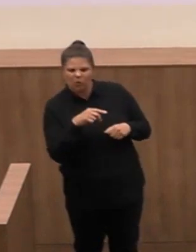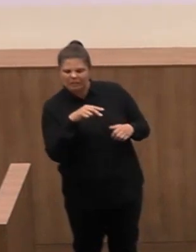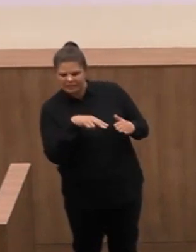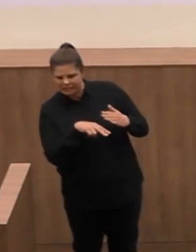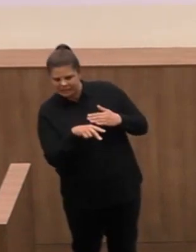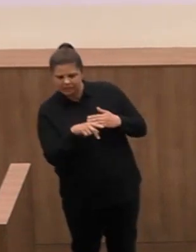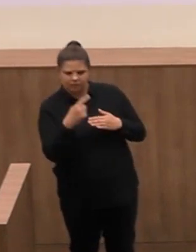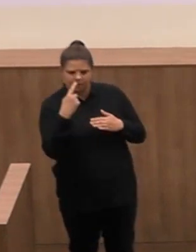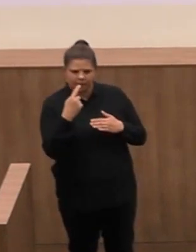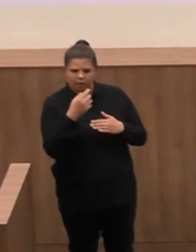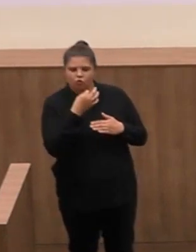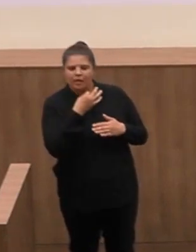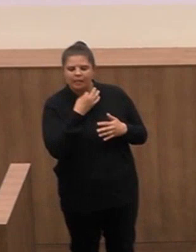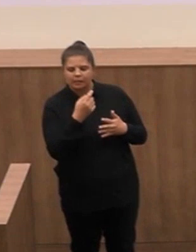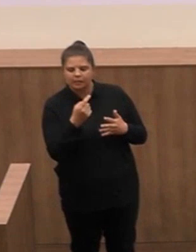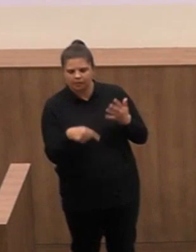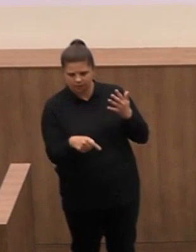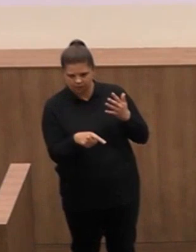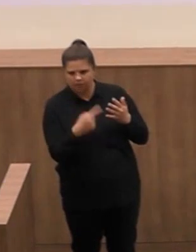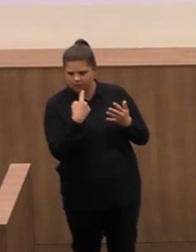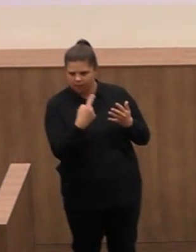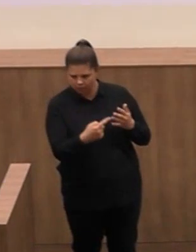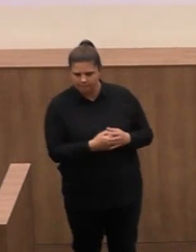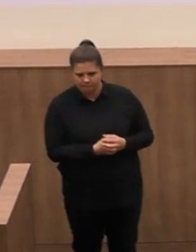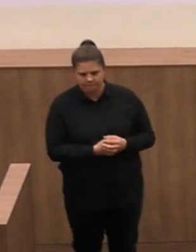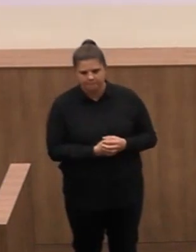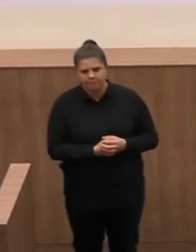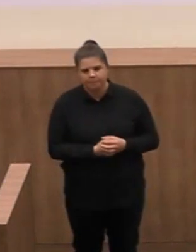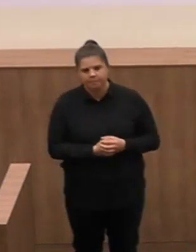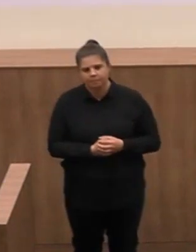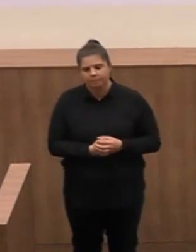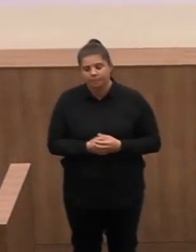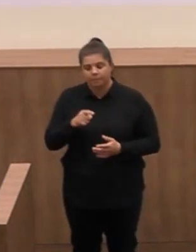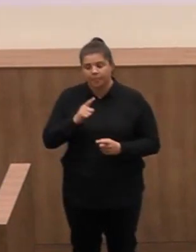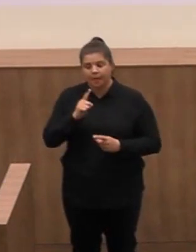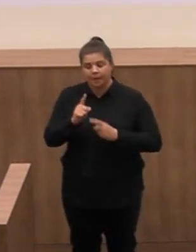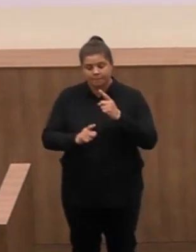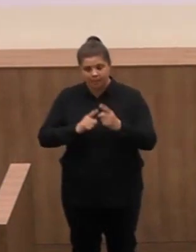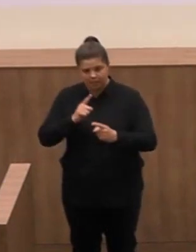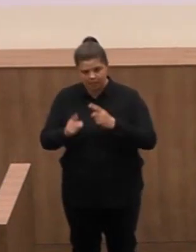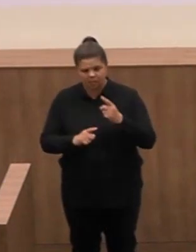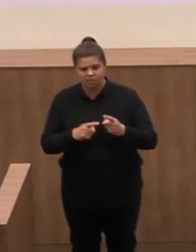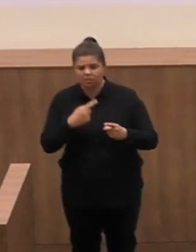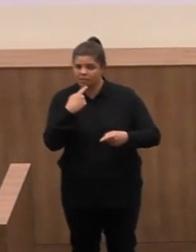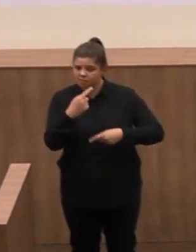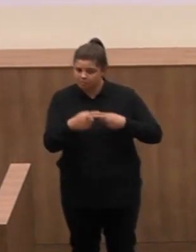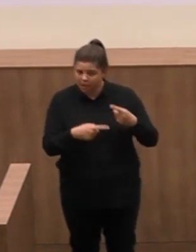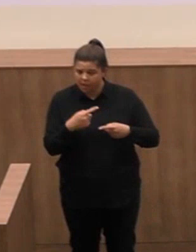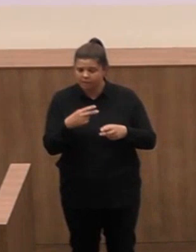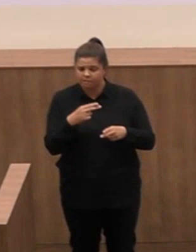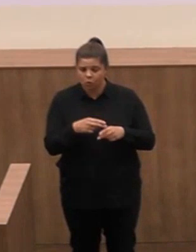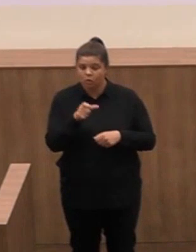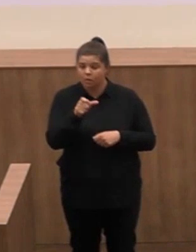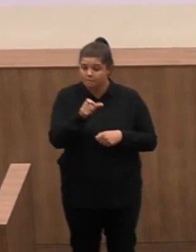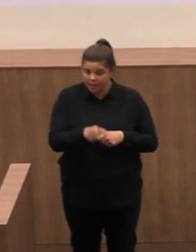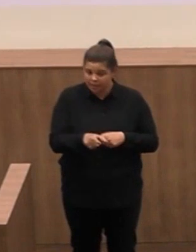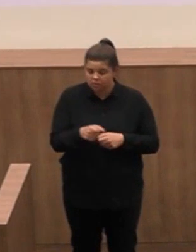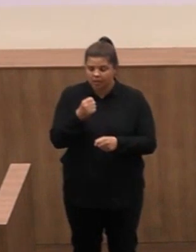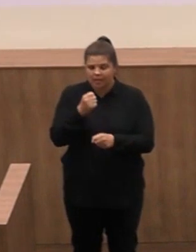And, you know, in this meeting, it was, you know, I guess laid out in a sense for this patient and their guardian and